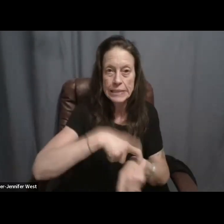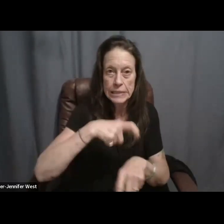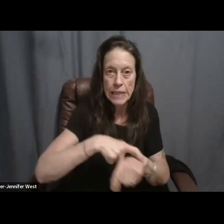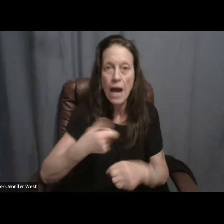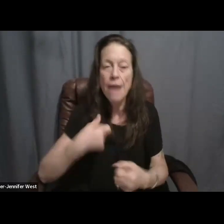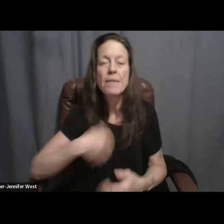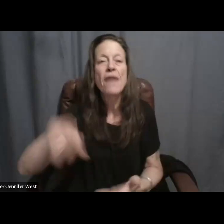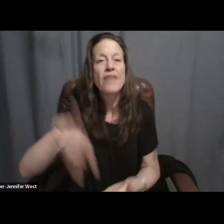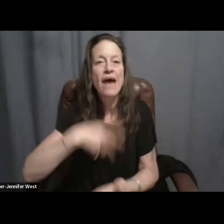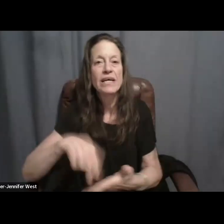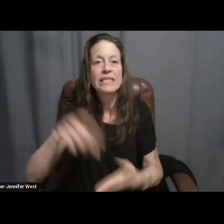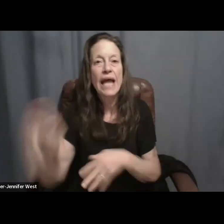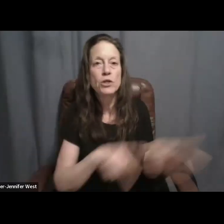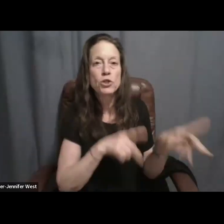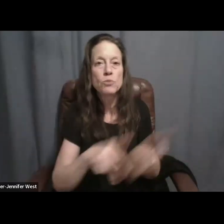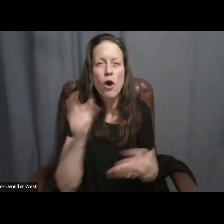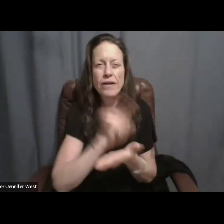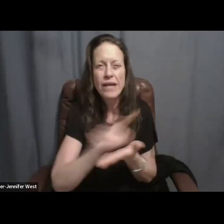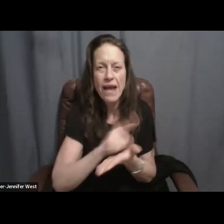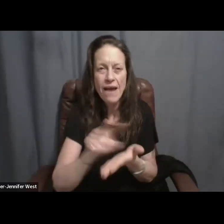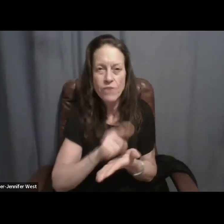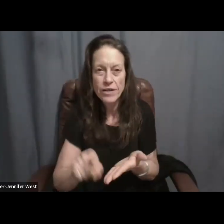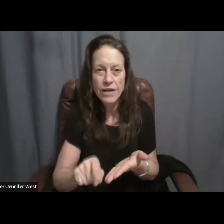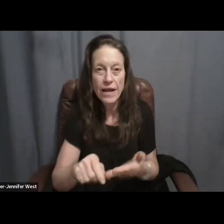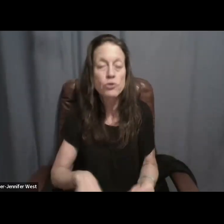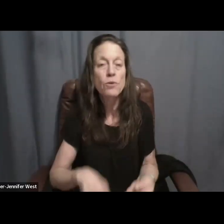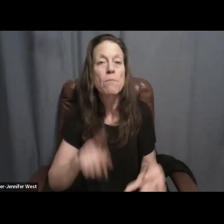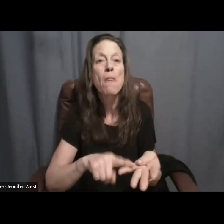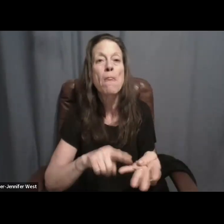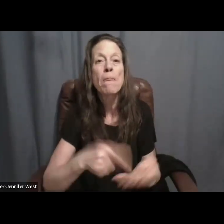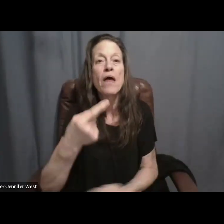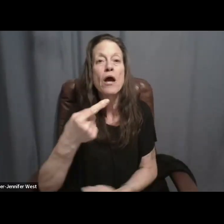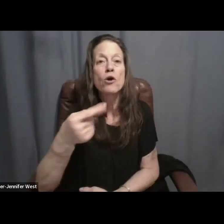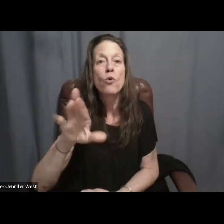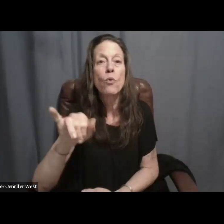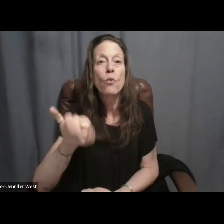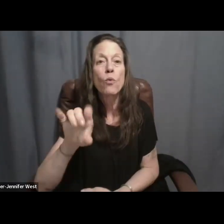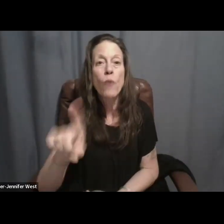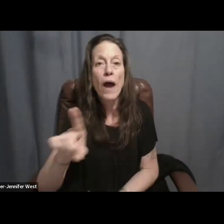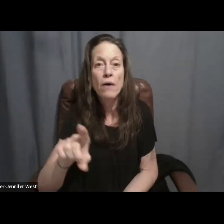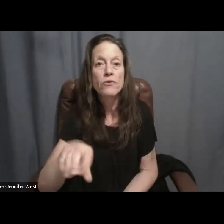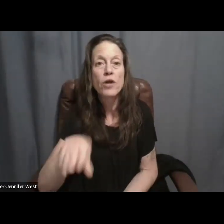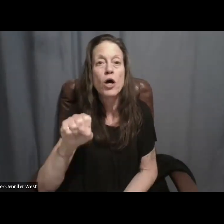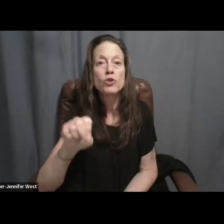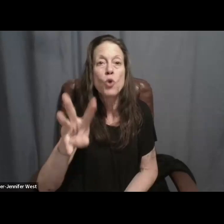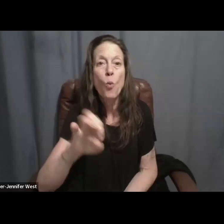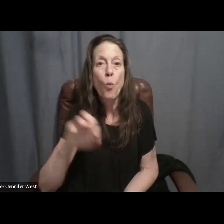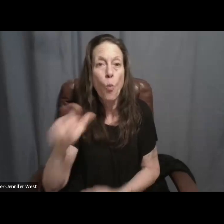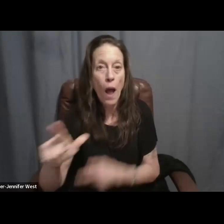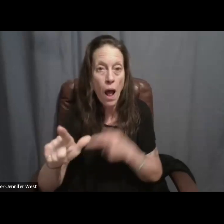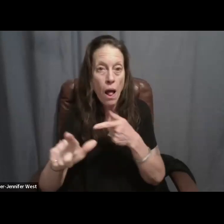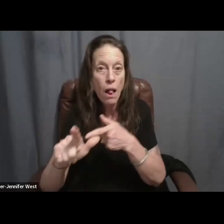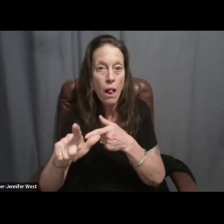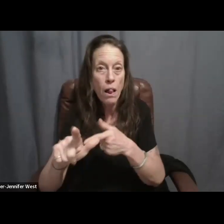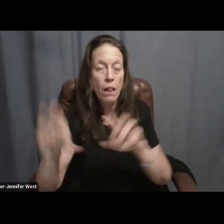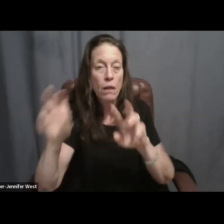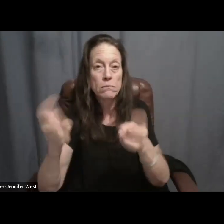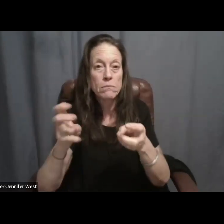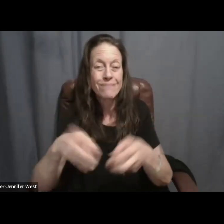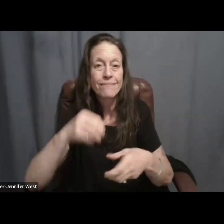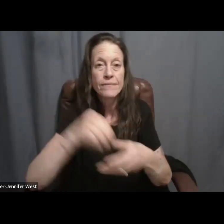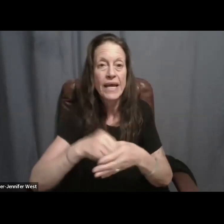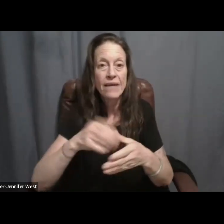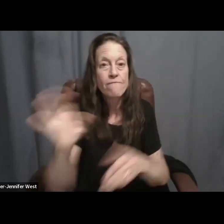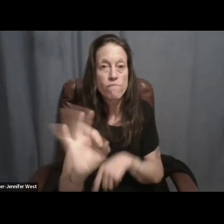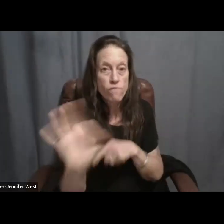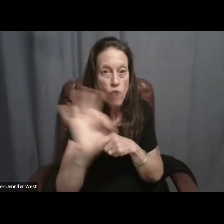every week. Groundswell and Frederick started out as eight students. One of my